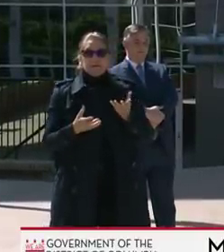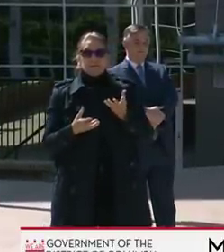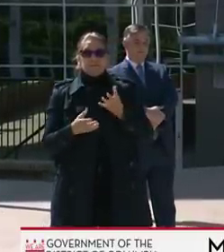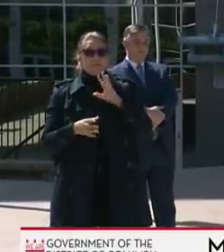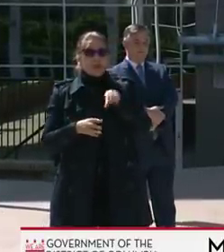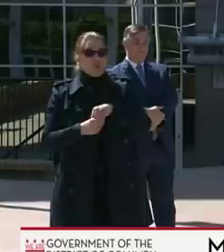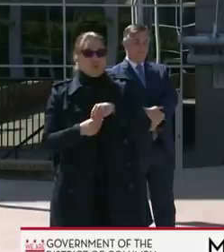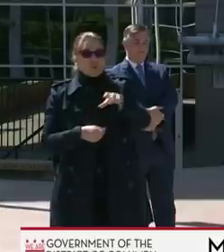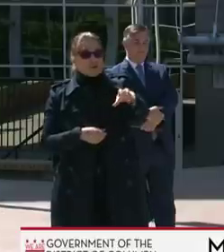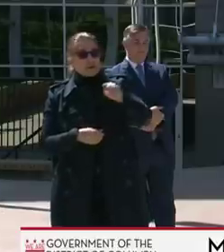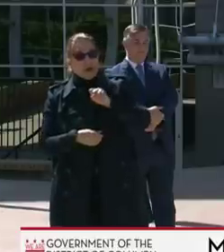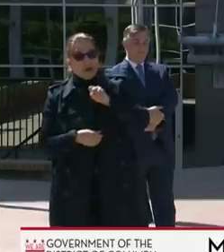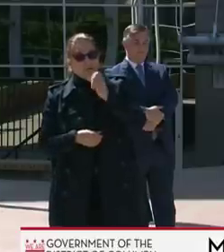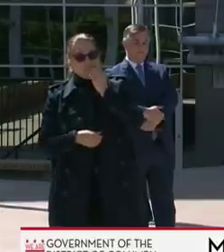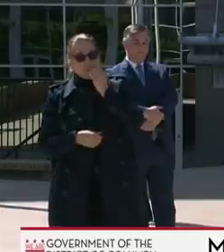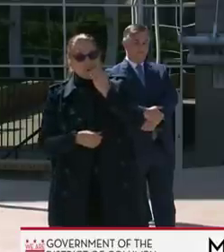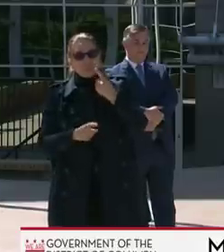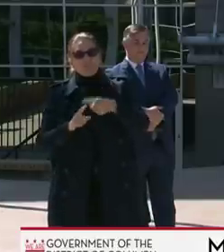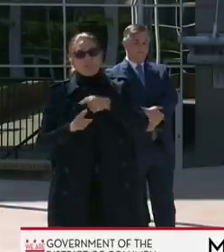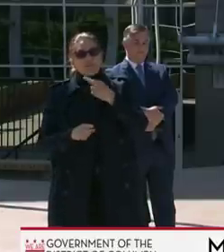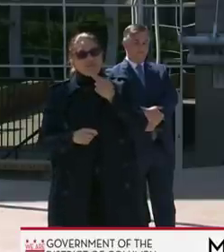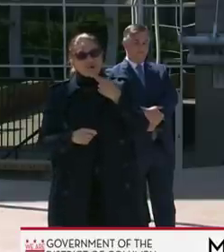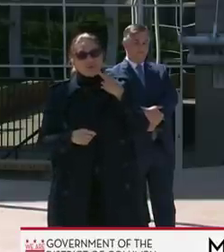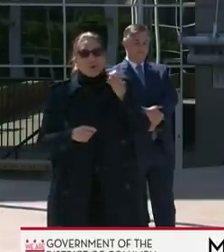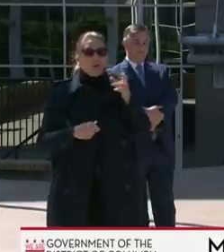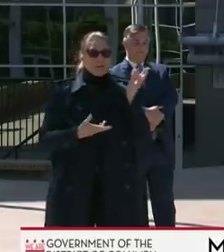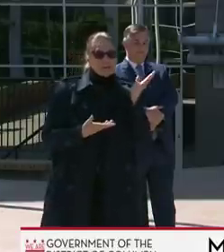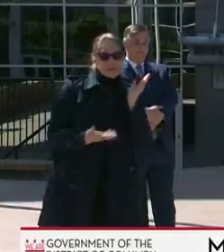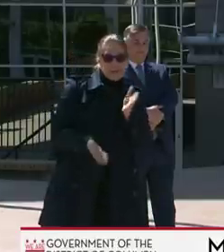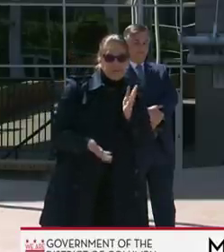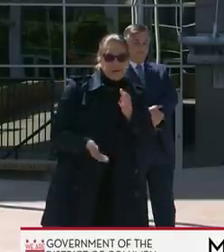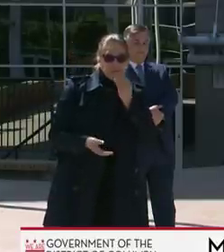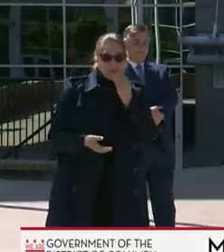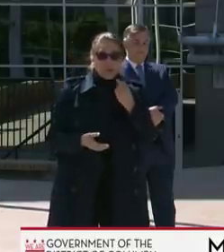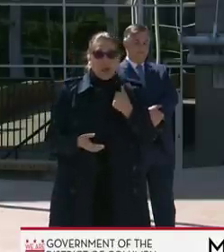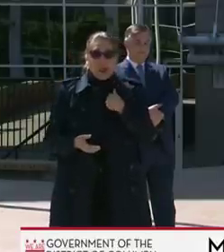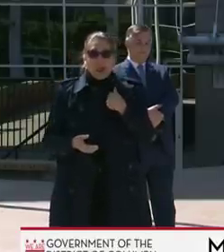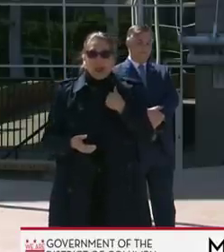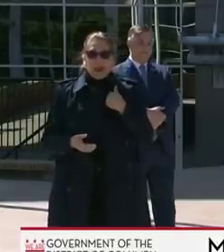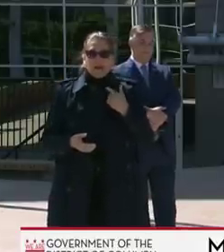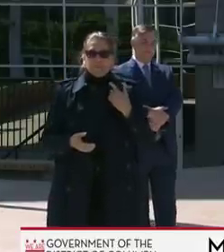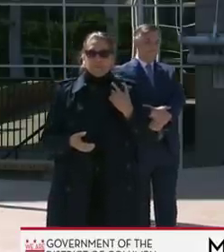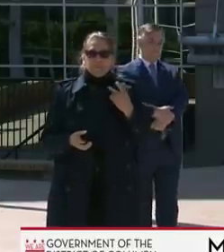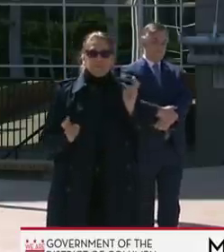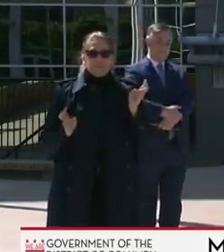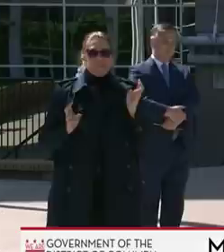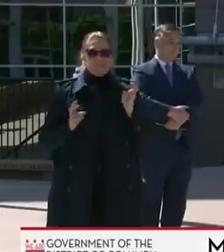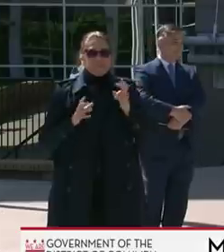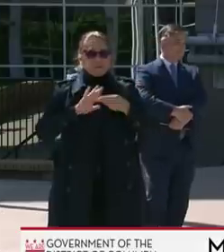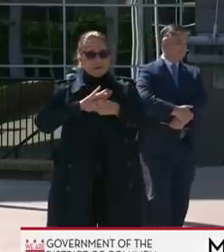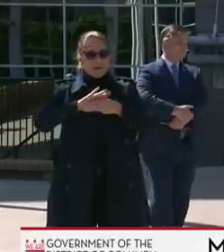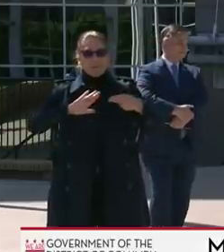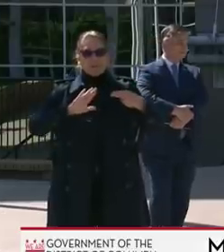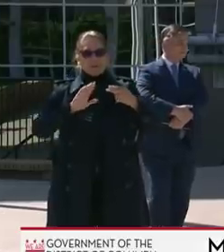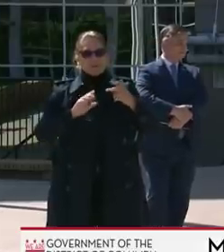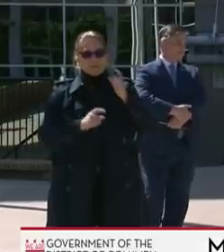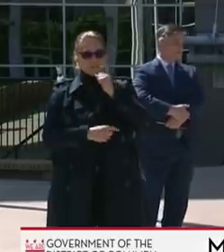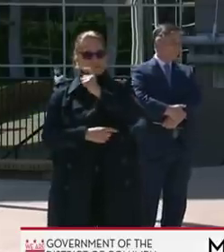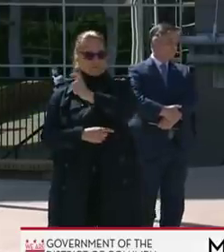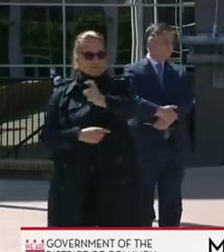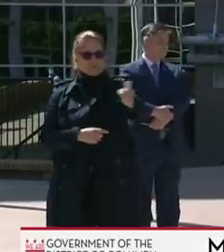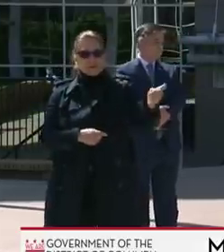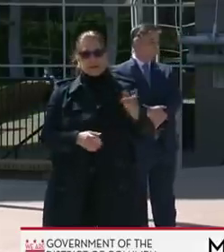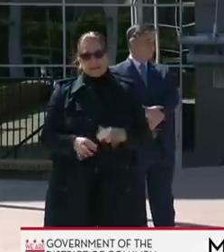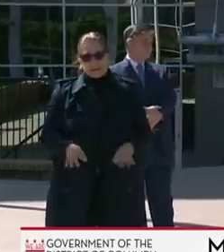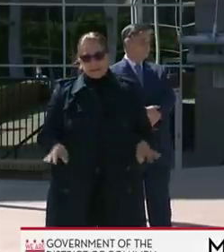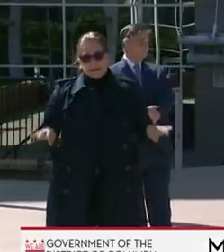restaurants, making them essential, as well as our grocery stores essential, as well as all of the